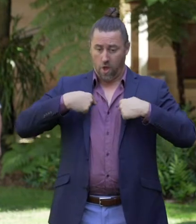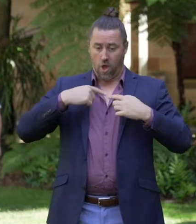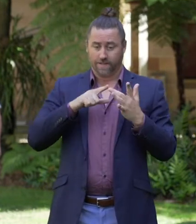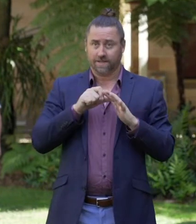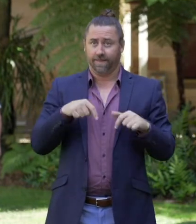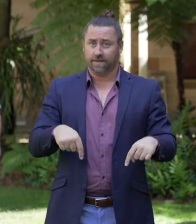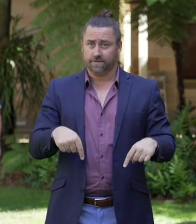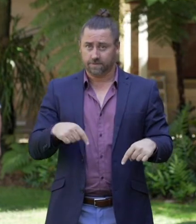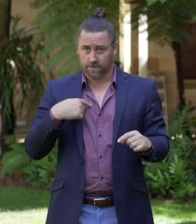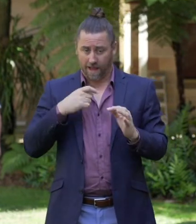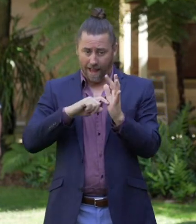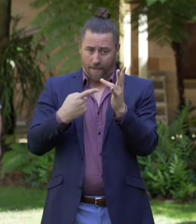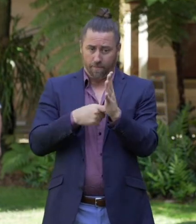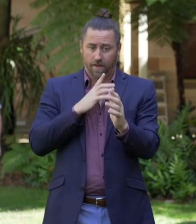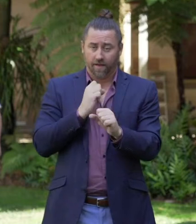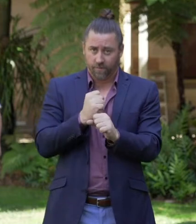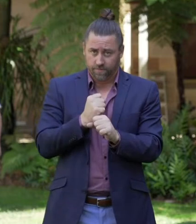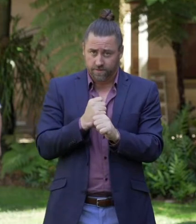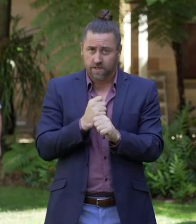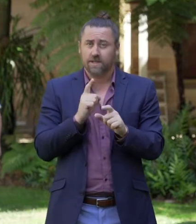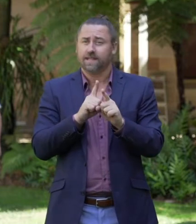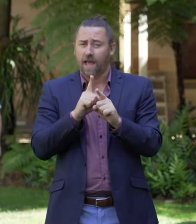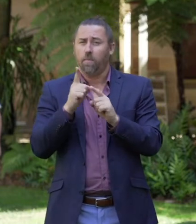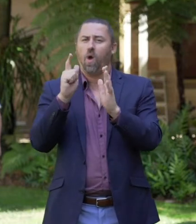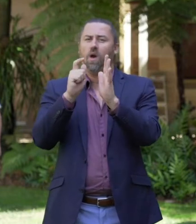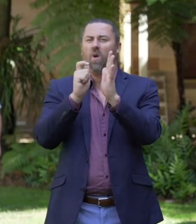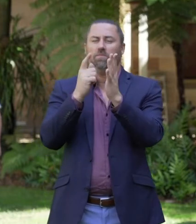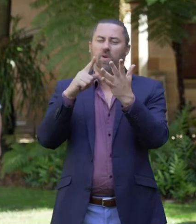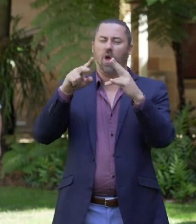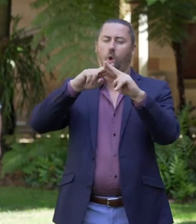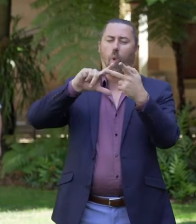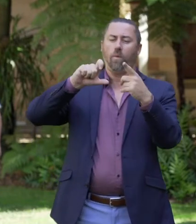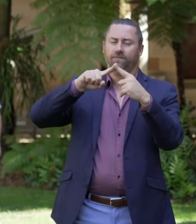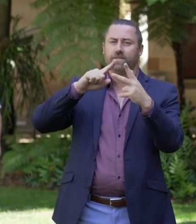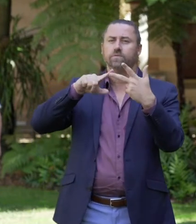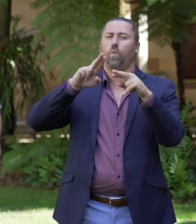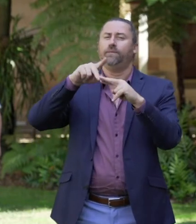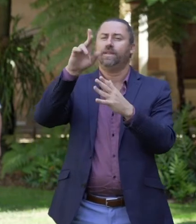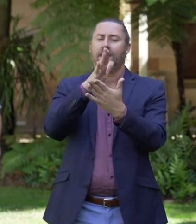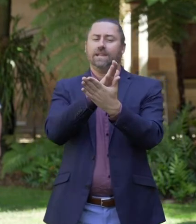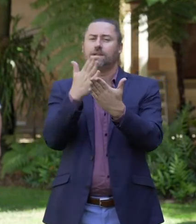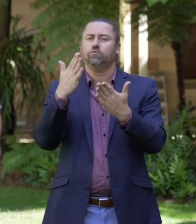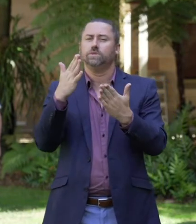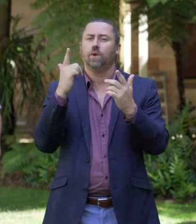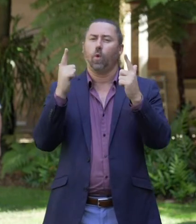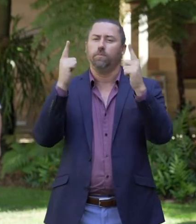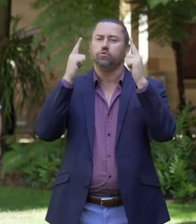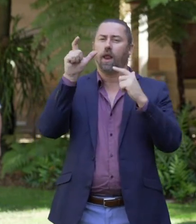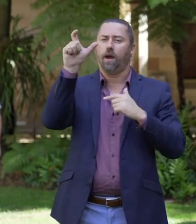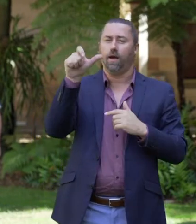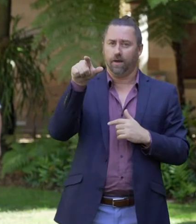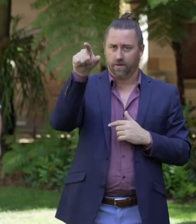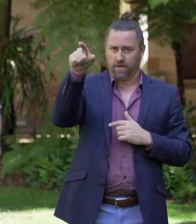governments, including the establishment of the Office of Integrity Commissioner itself. And most of these reforms that I've outlined have been